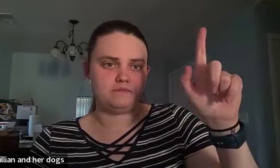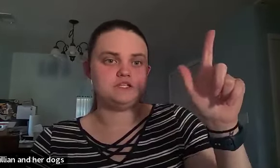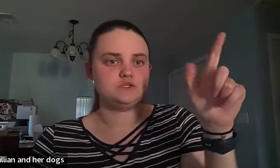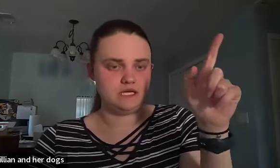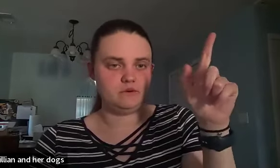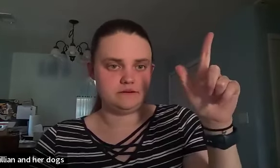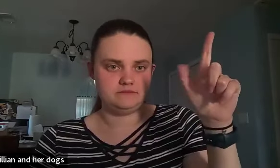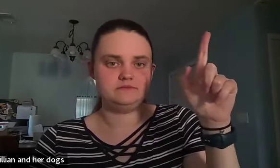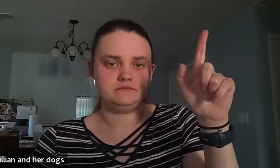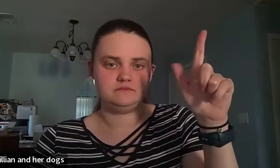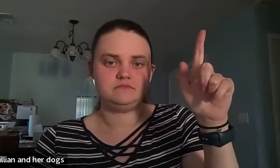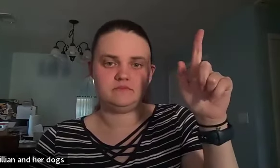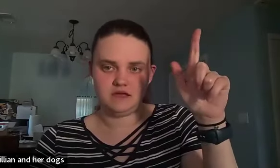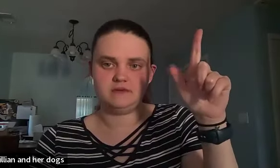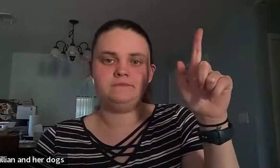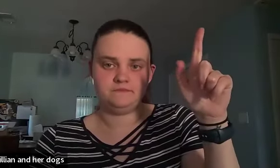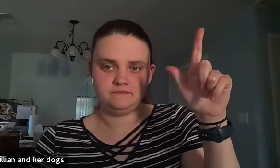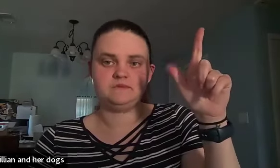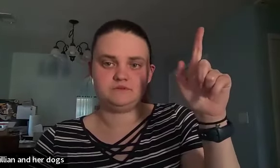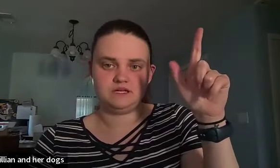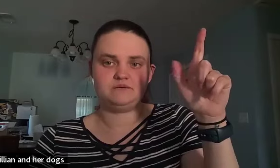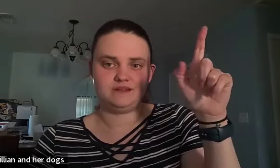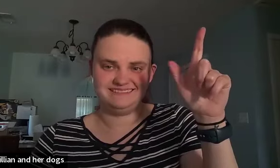thumb. 21. Okay, 21.